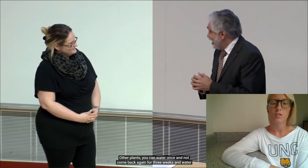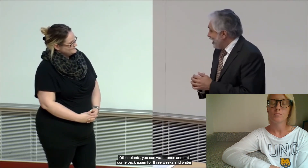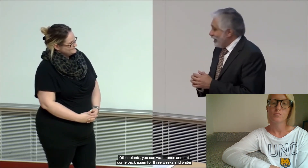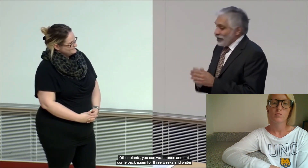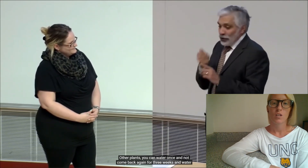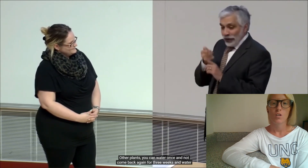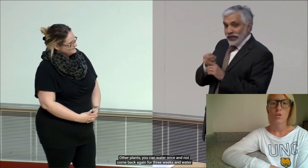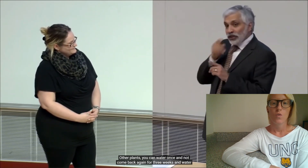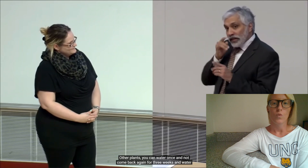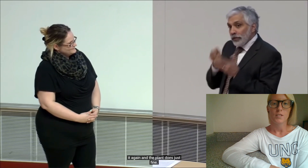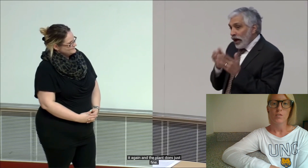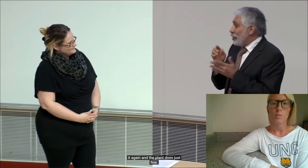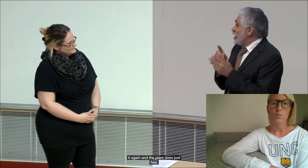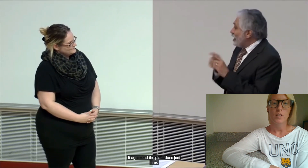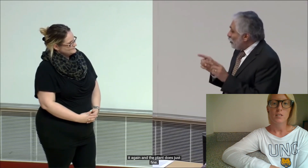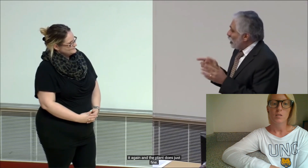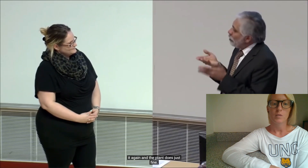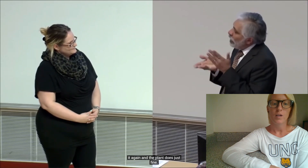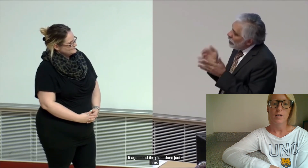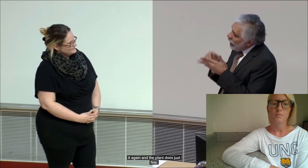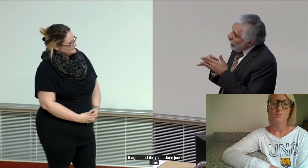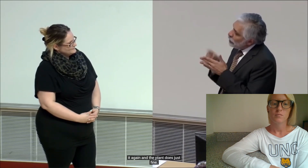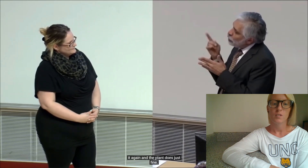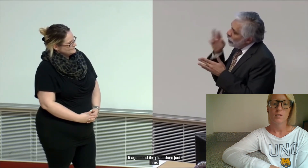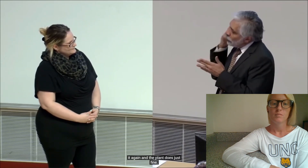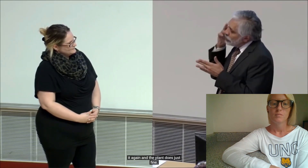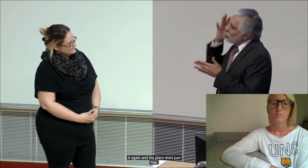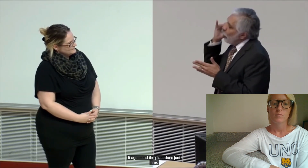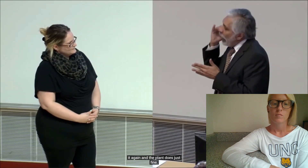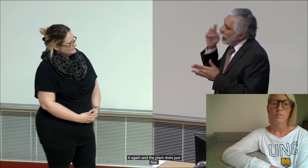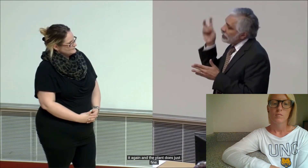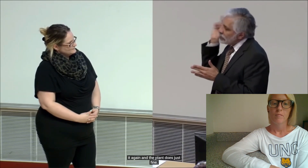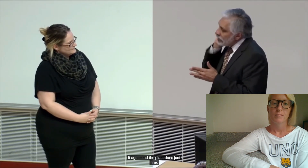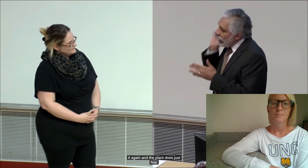again come for 3 weeks and water once it every again, and the couple plant weeks, does it'll be just fine.